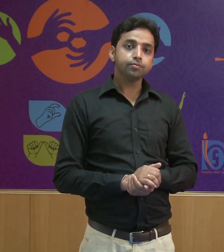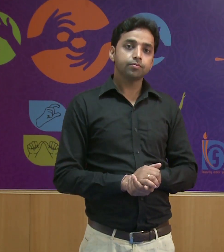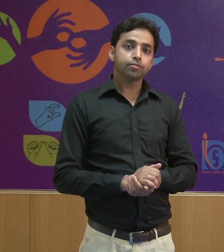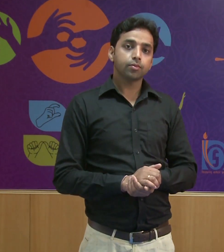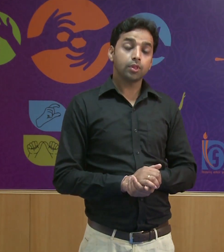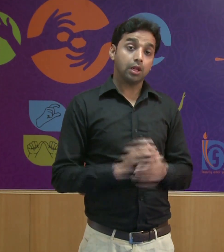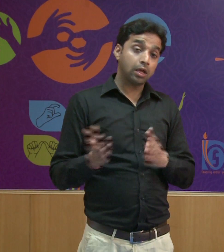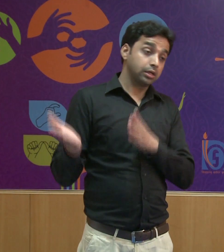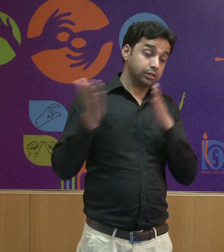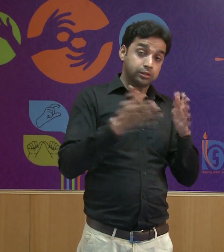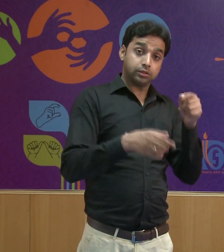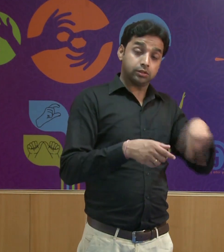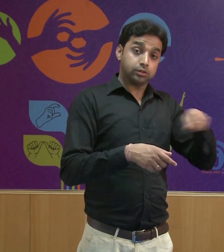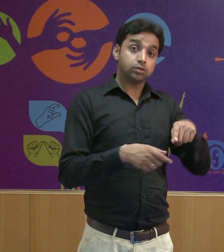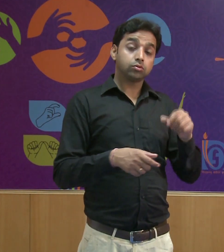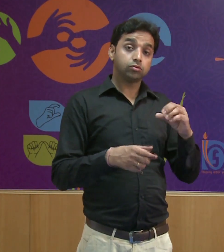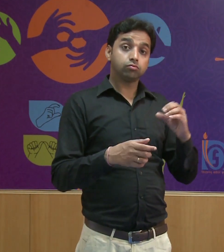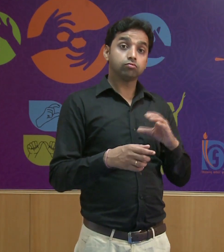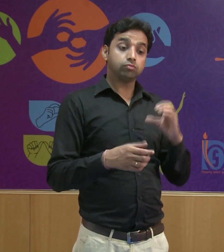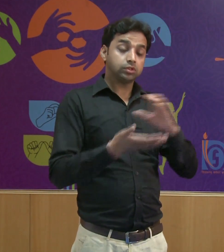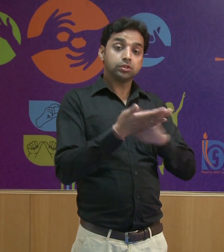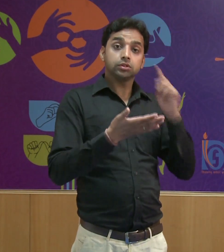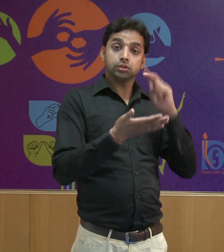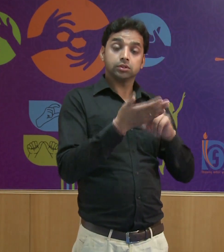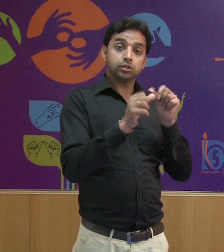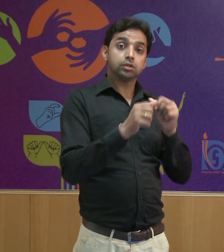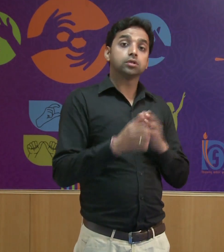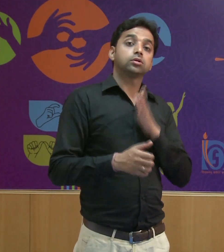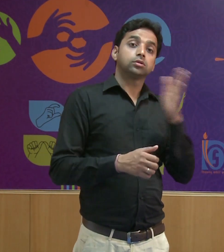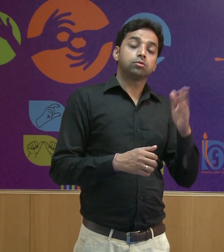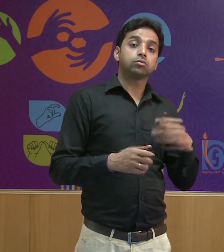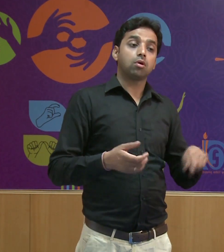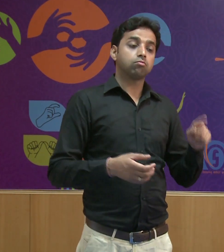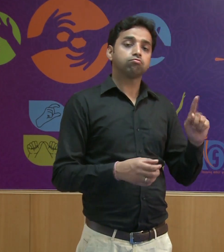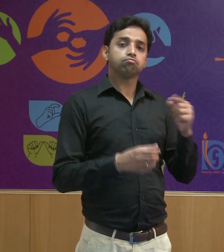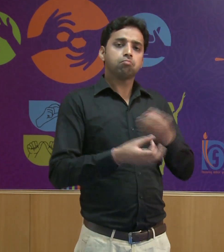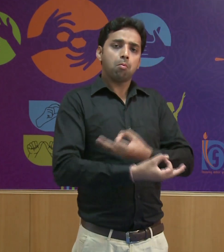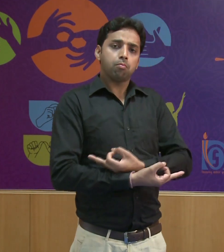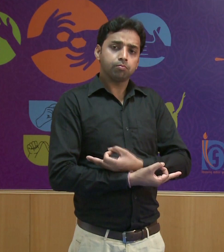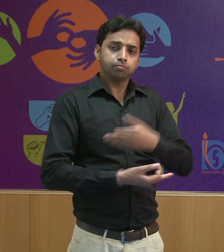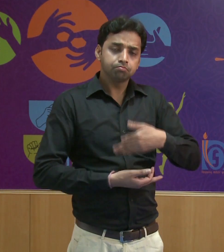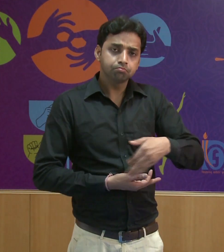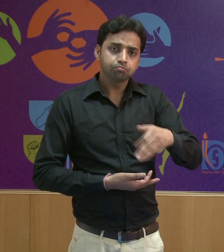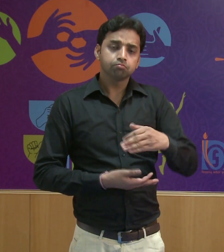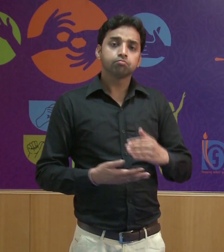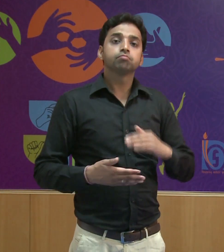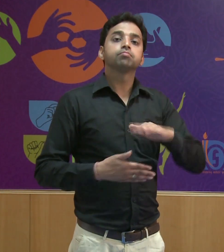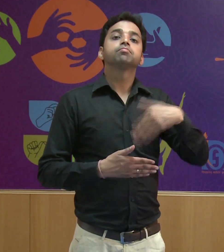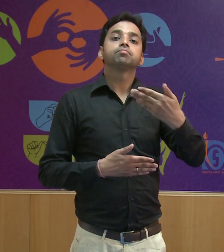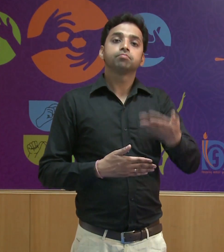came to power in China, they declared Buddhism as the state religion of